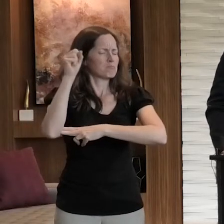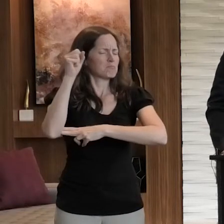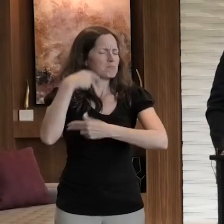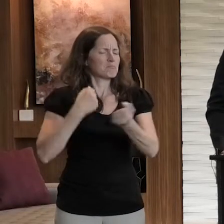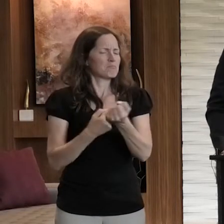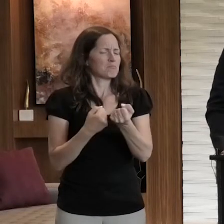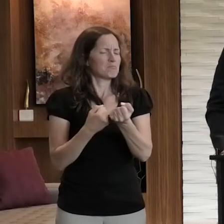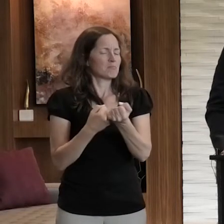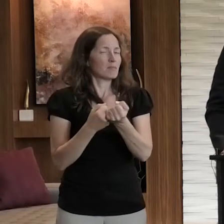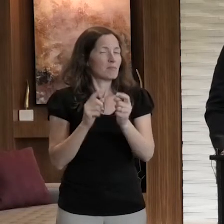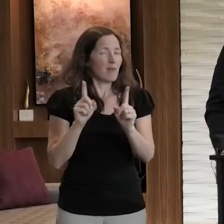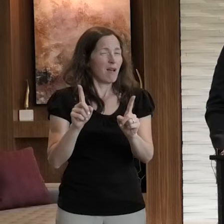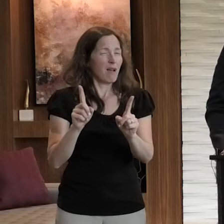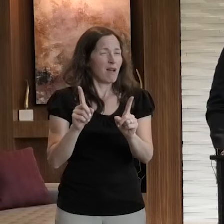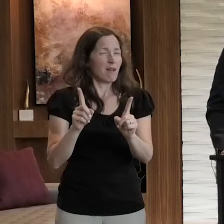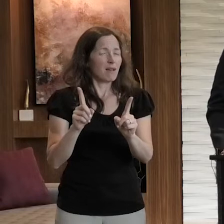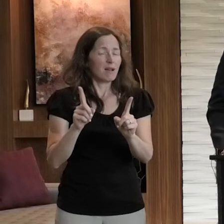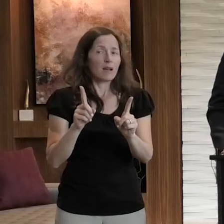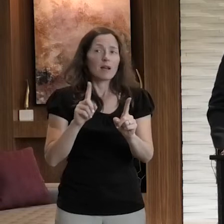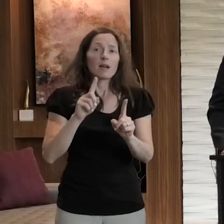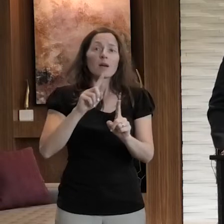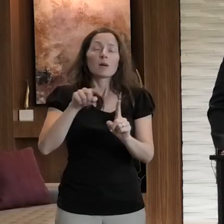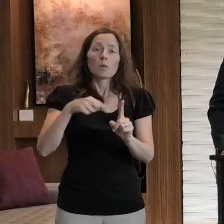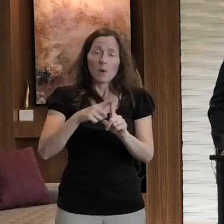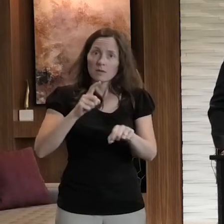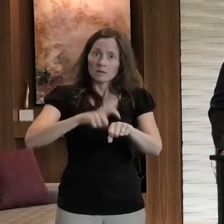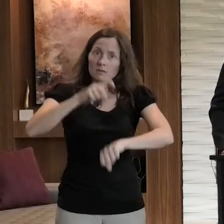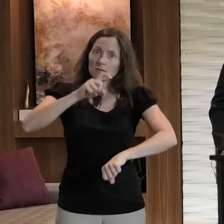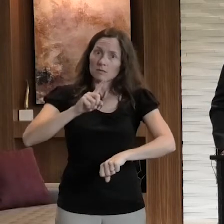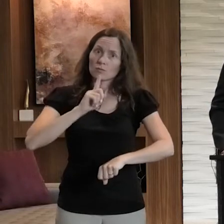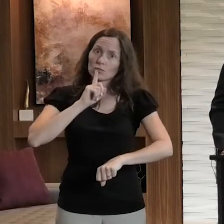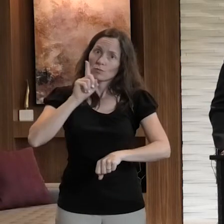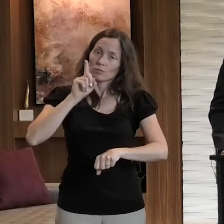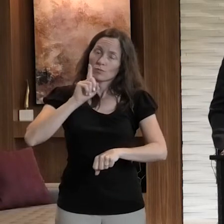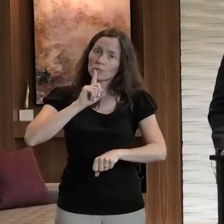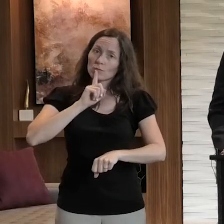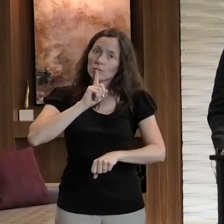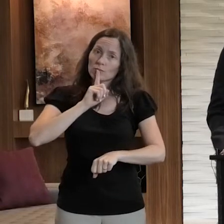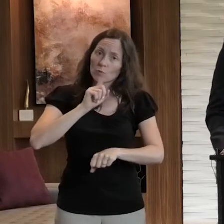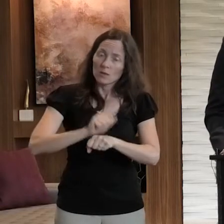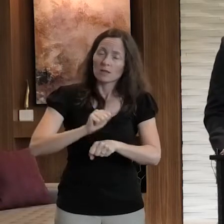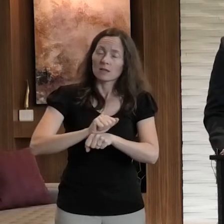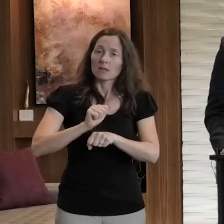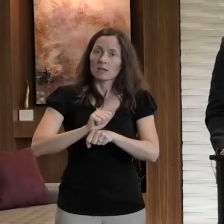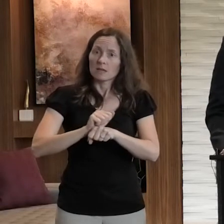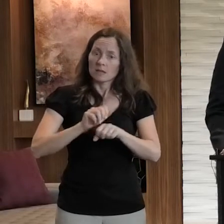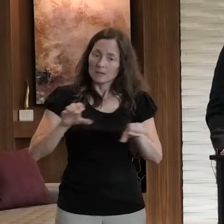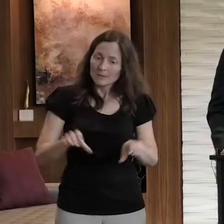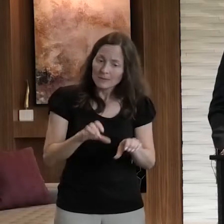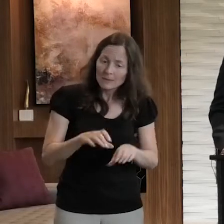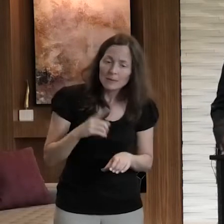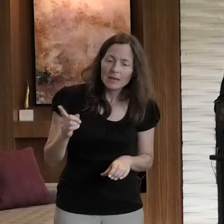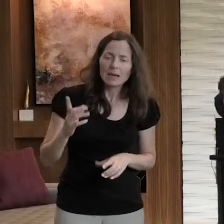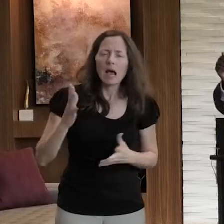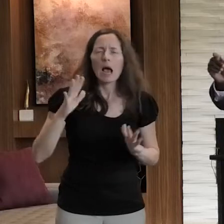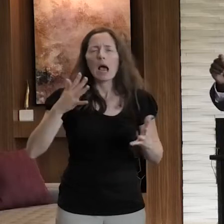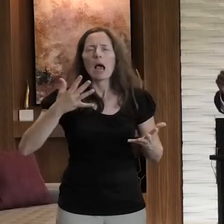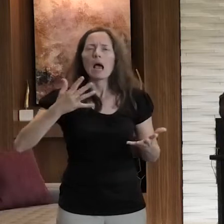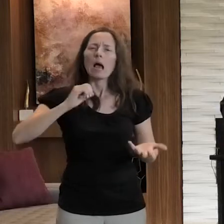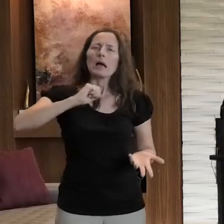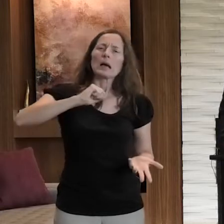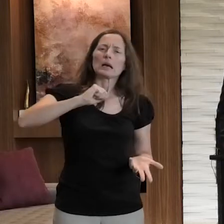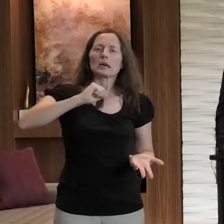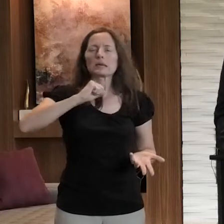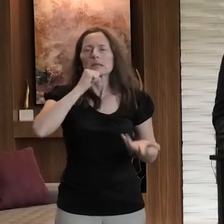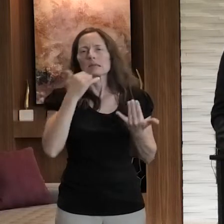But when it comes to practice, there always seems to be a challenge. Not there, not